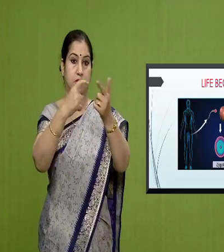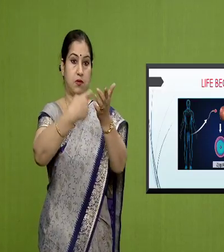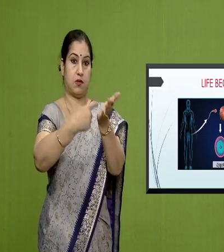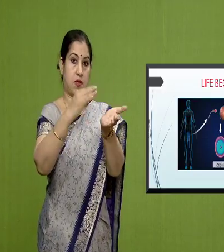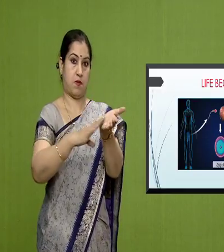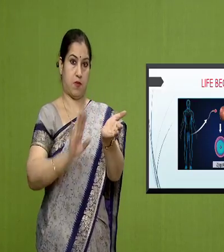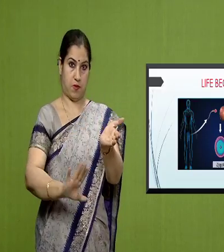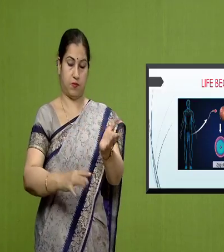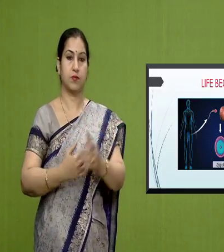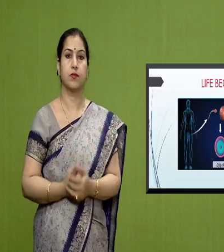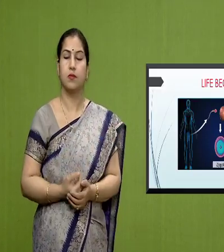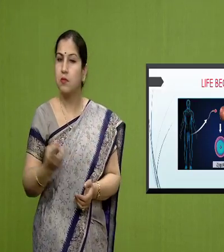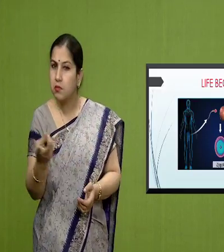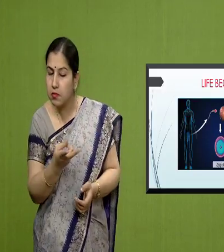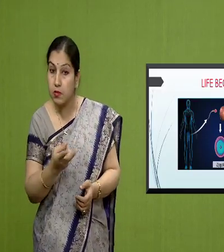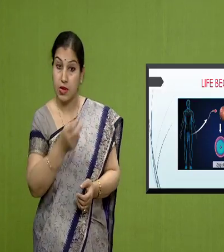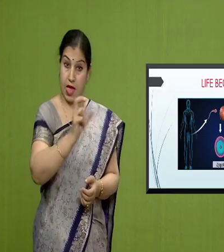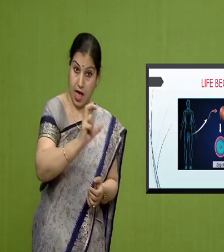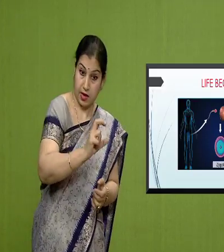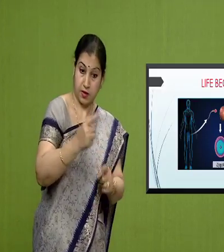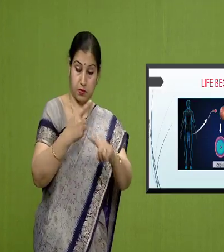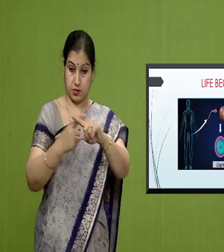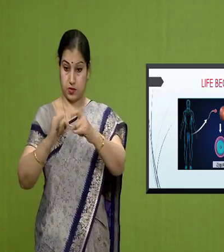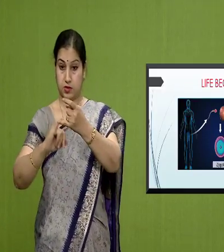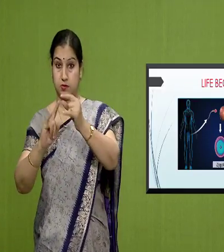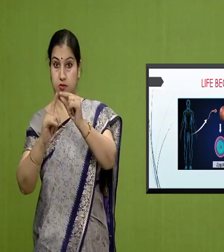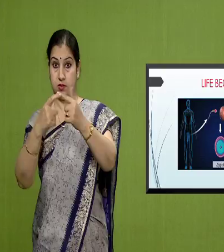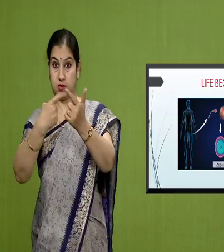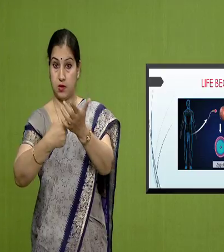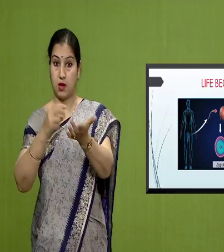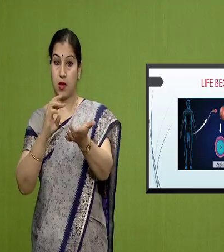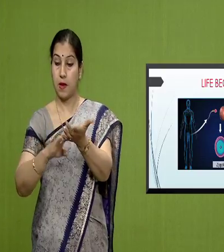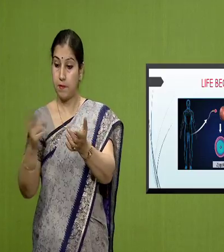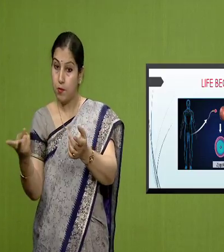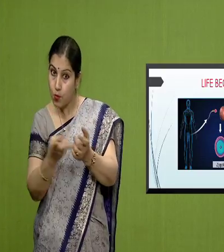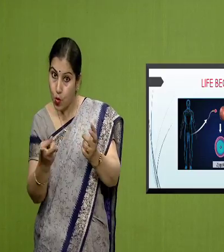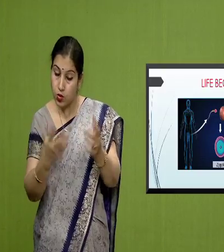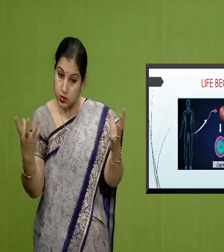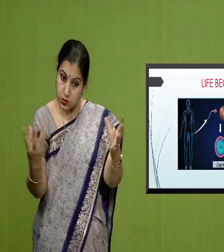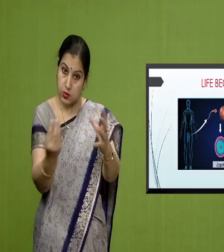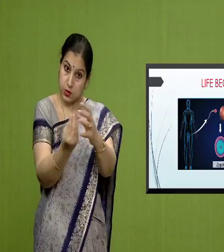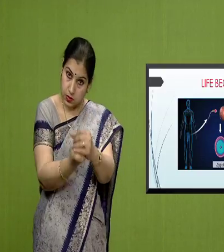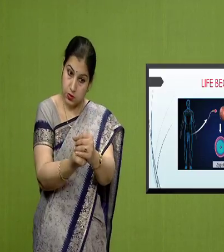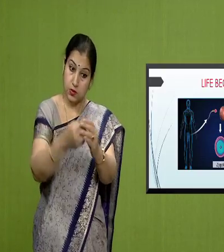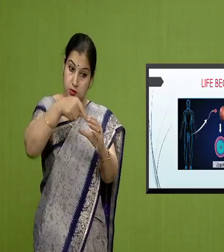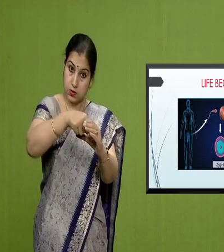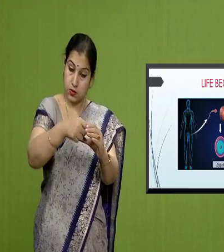Though egg and sperms are released by both women and men on